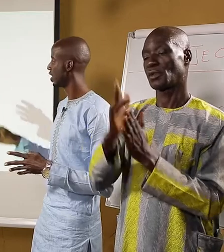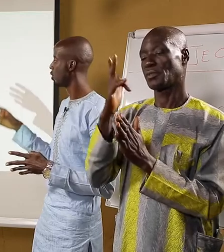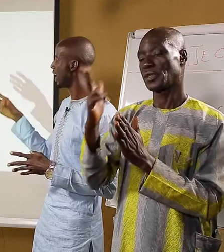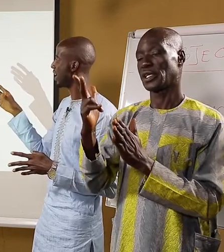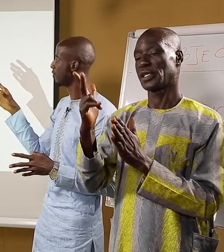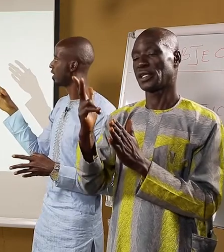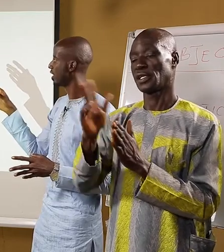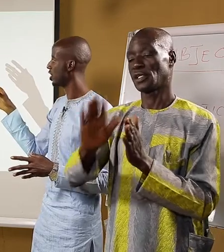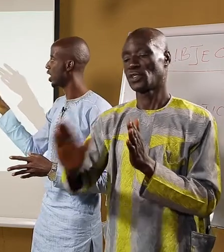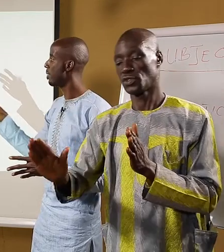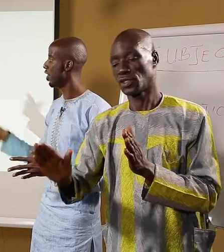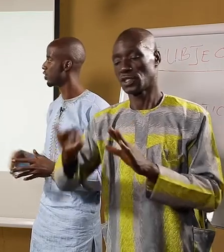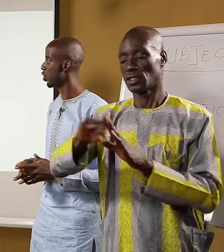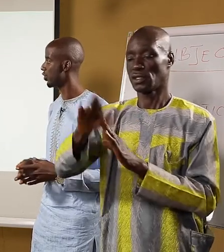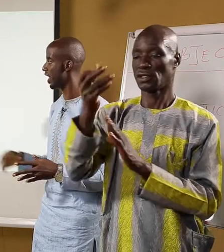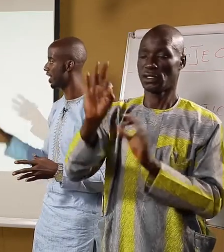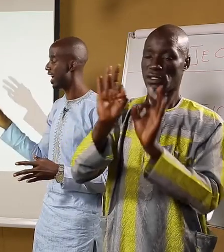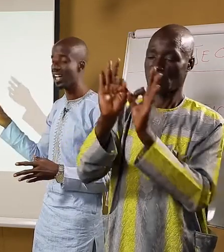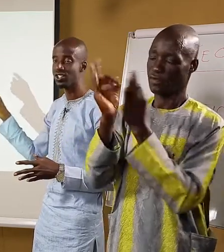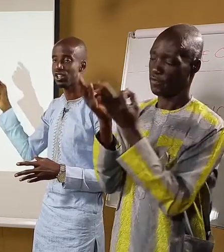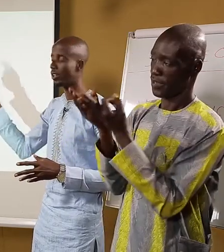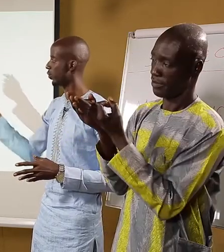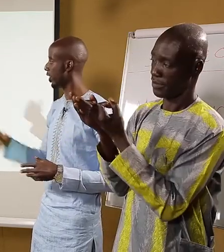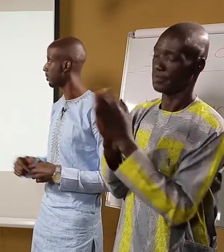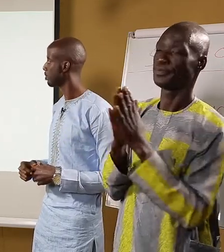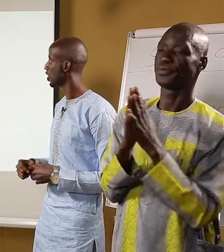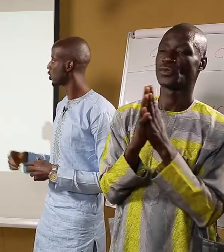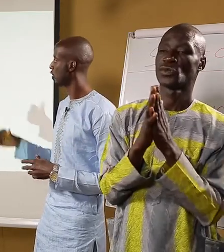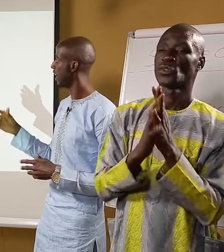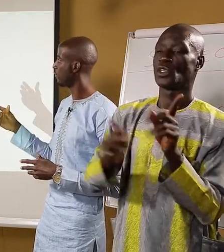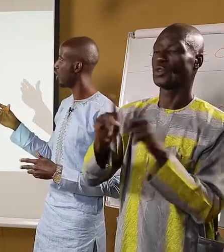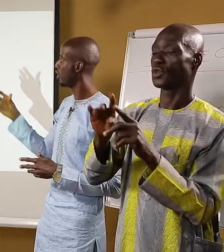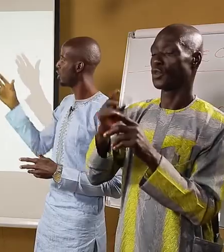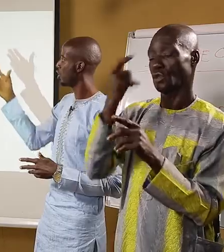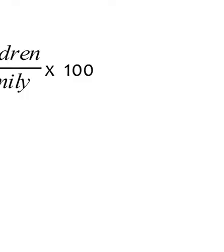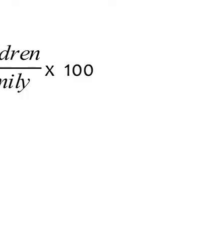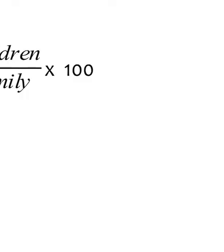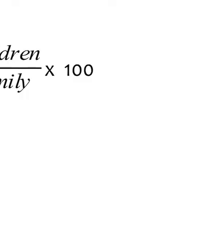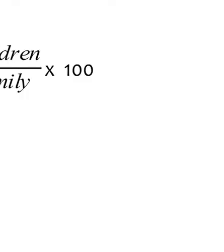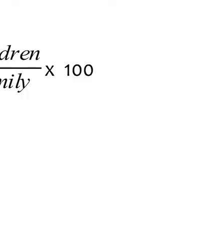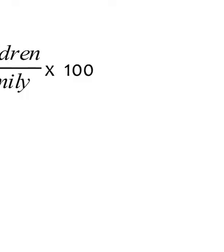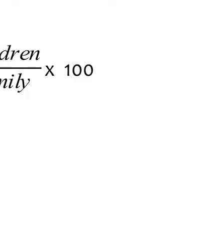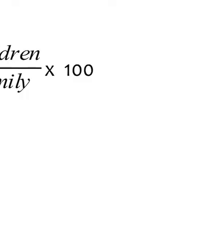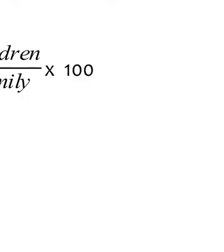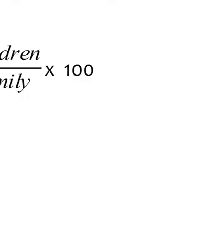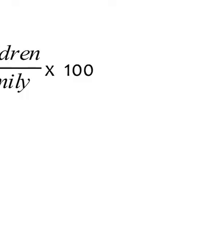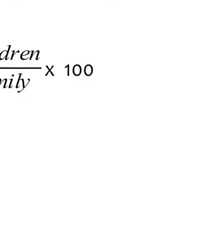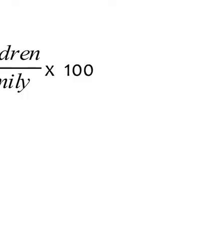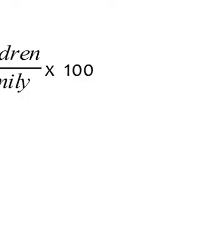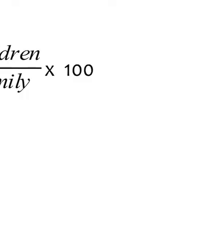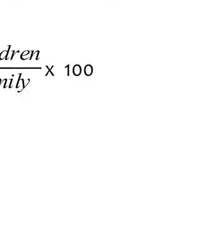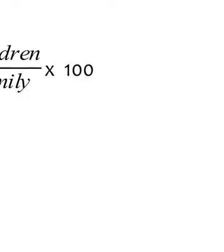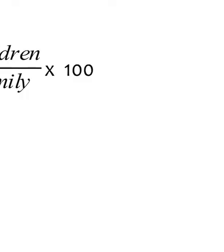daughters, you have the number of children as 3. So therefore, we have number of children